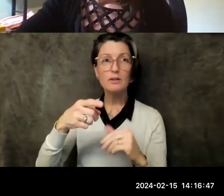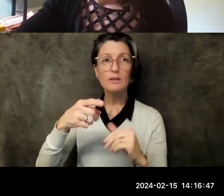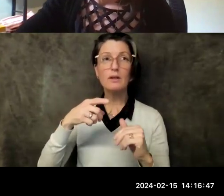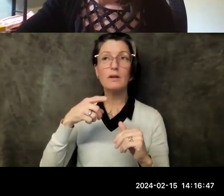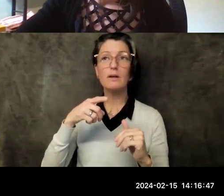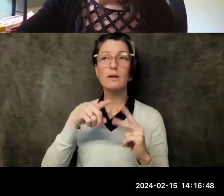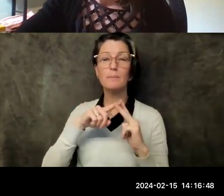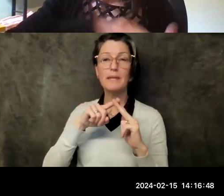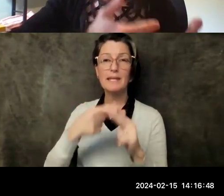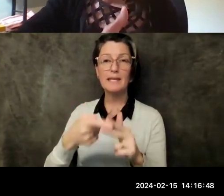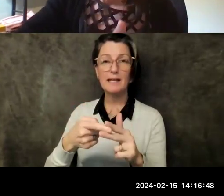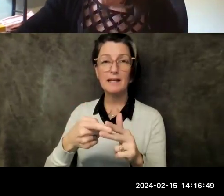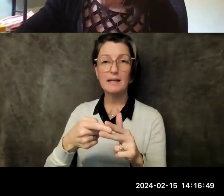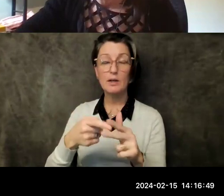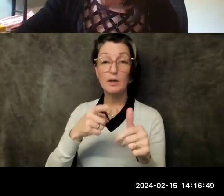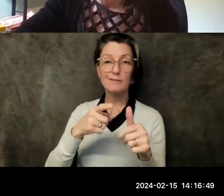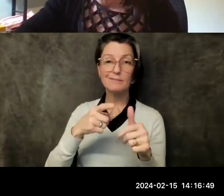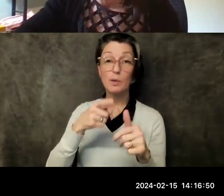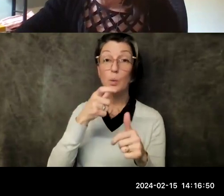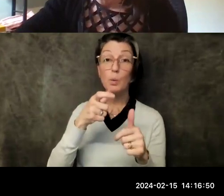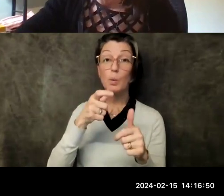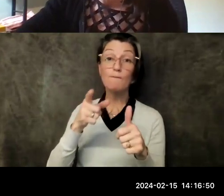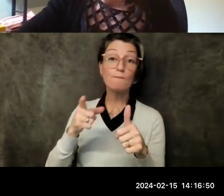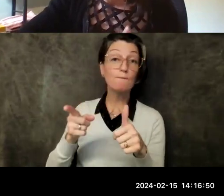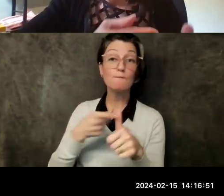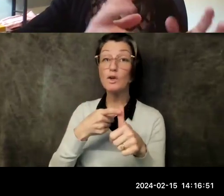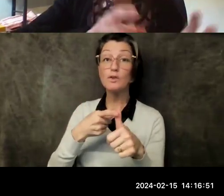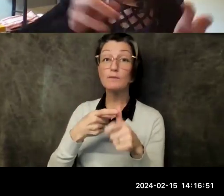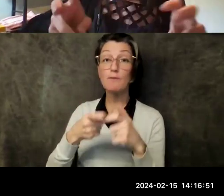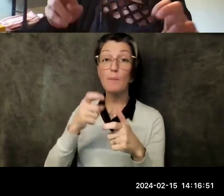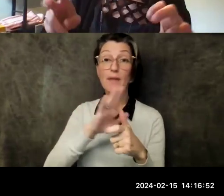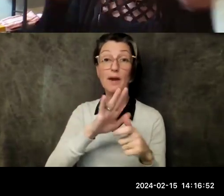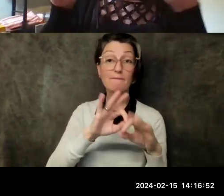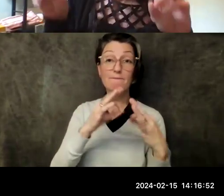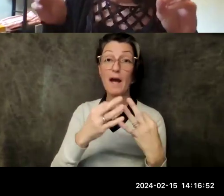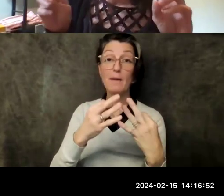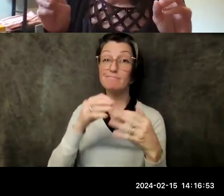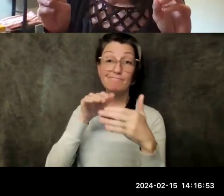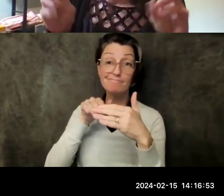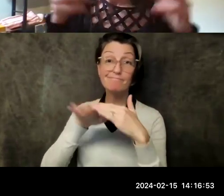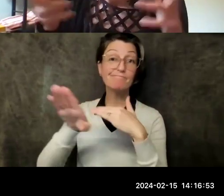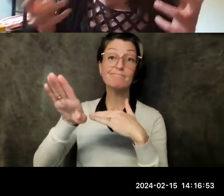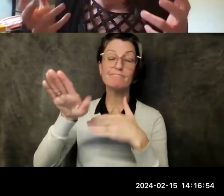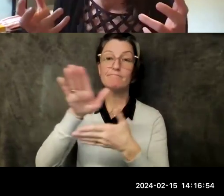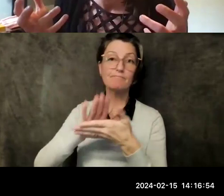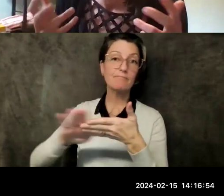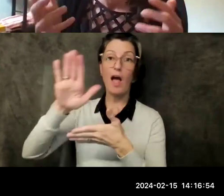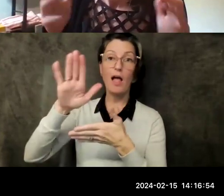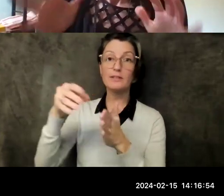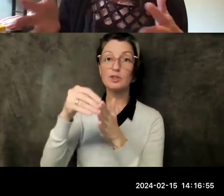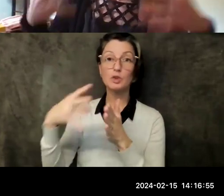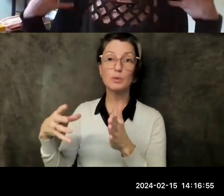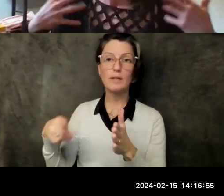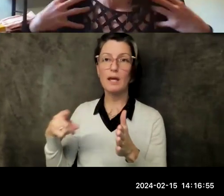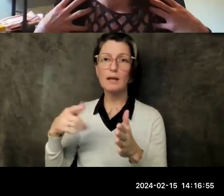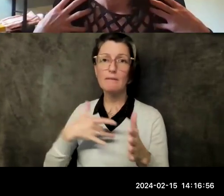how first generation college students they sometimes feel like they have to become college students, whatever that means, and